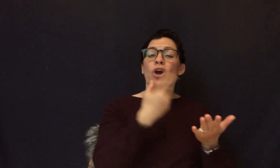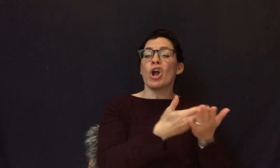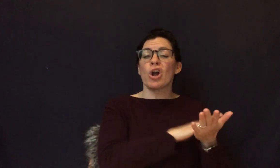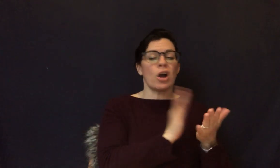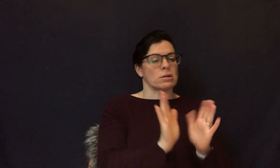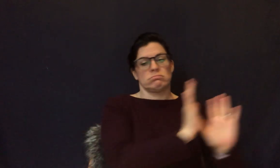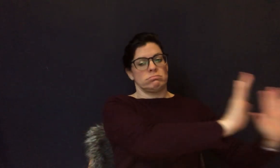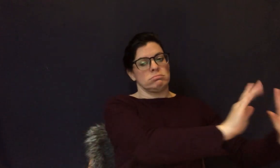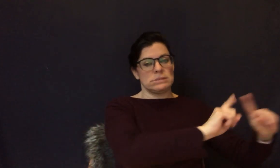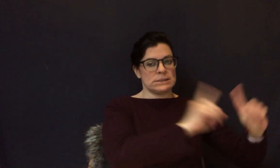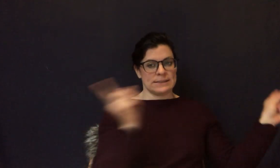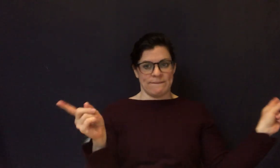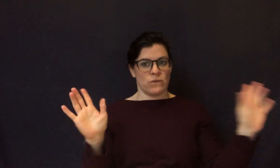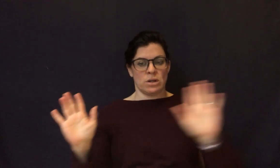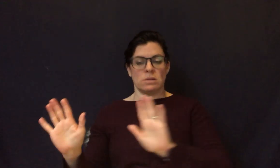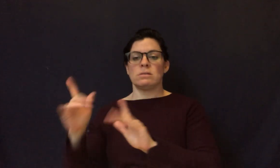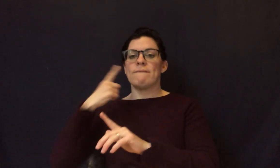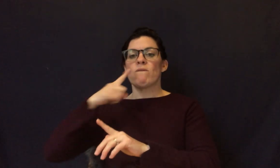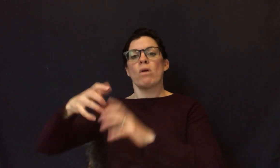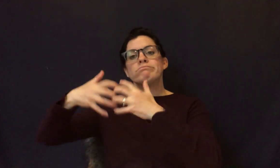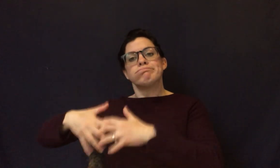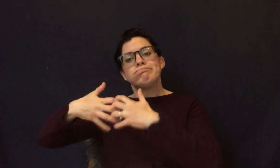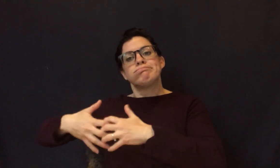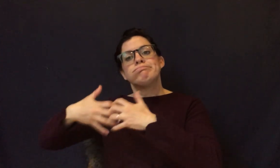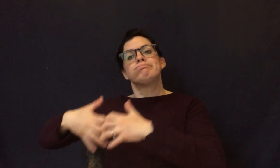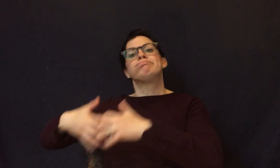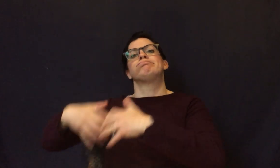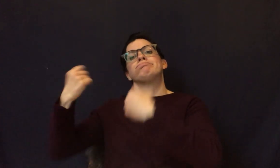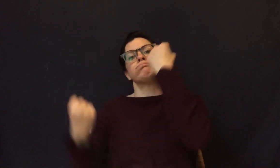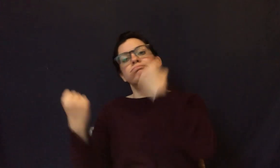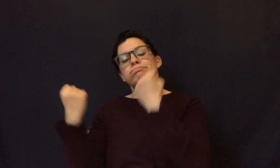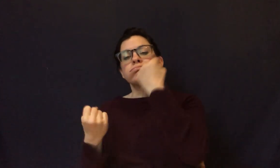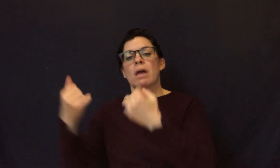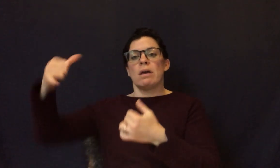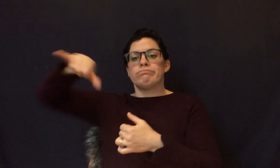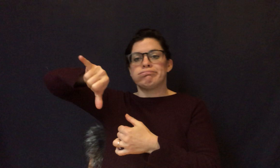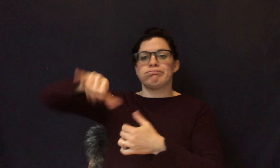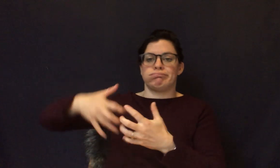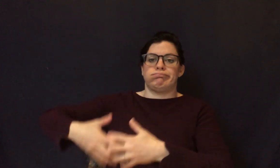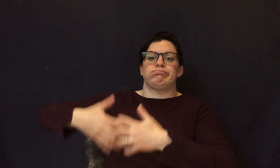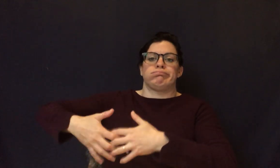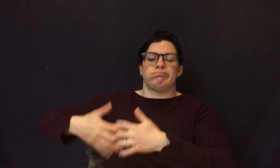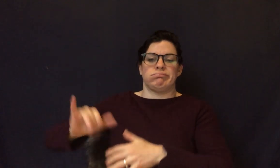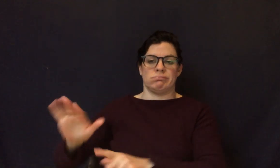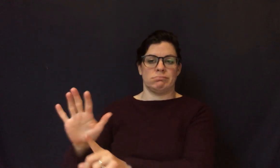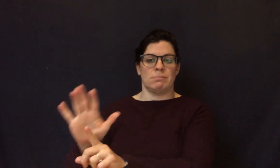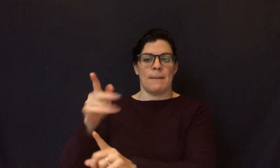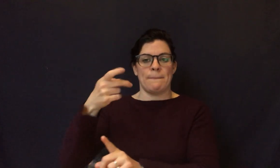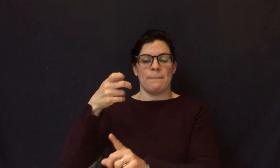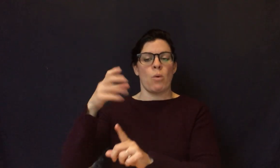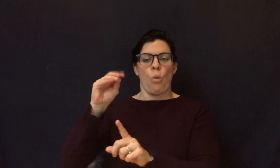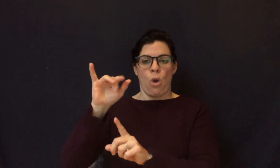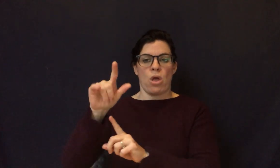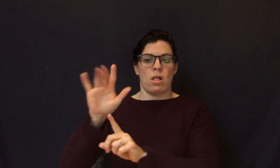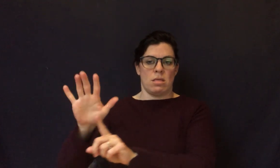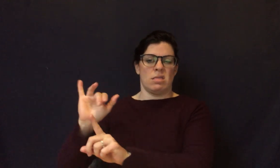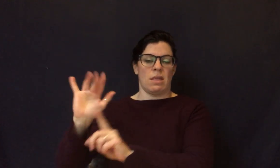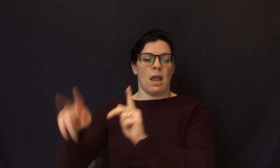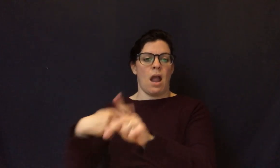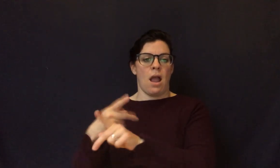that they talk about here. Oils, they do not talk about cooking oils. They're talking about oils that we might use in a